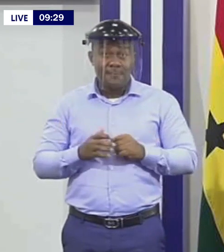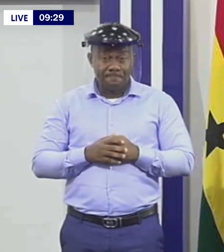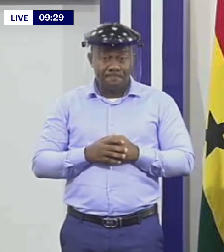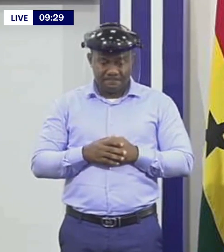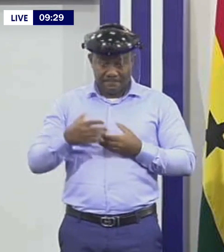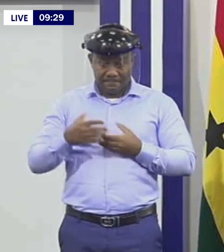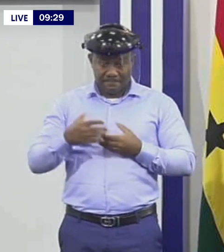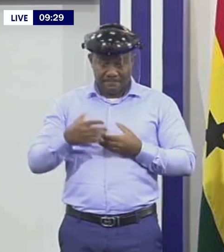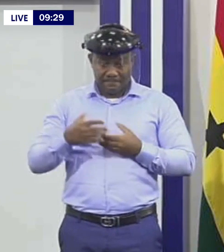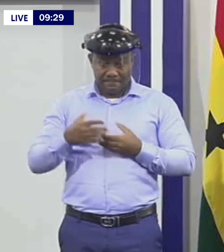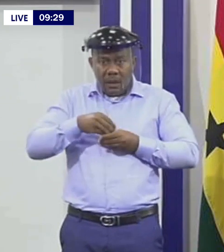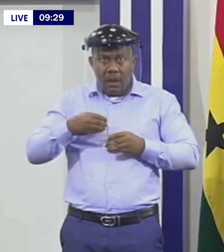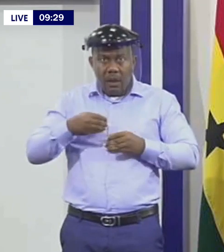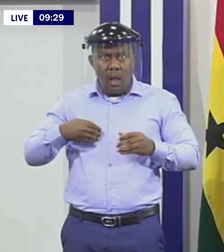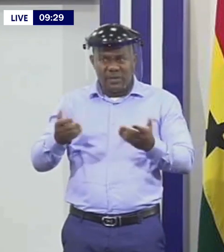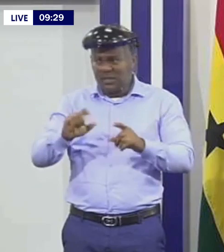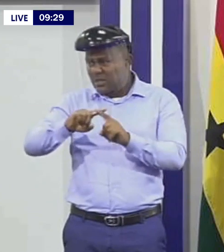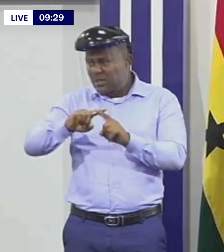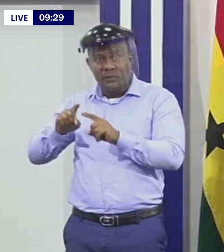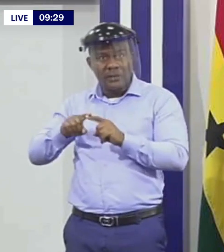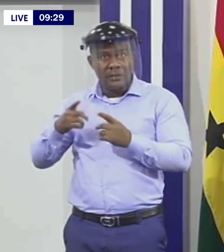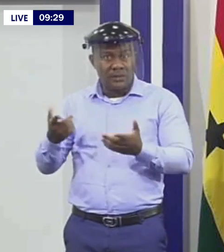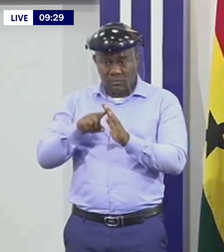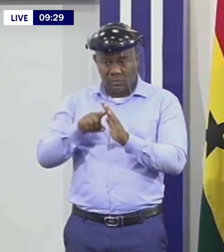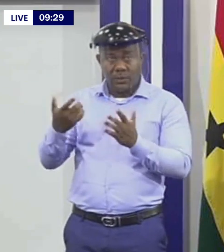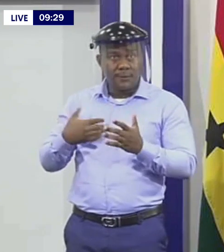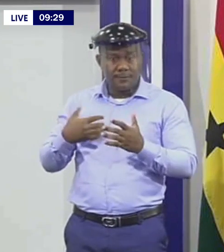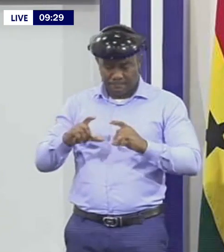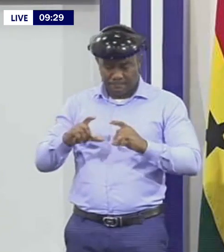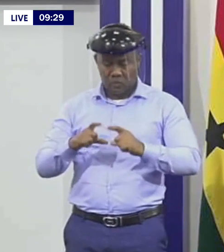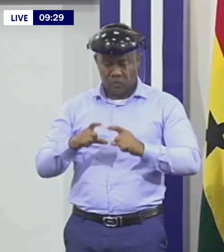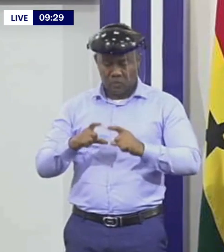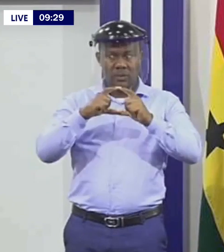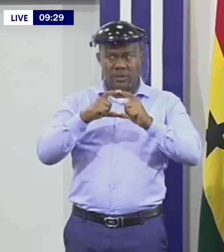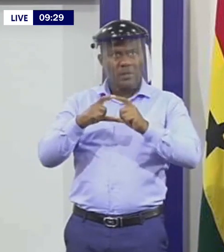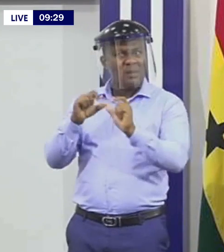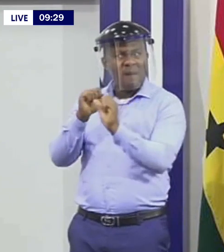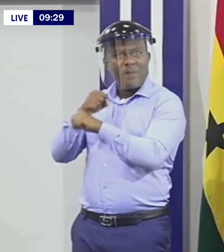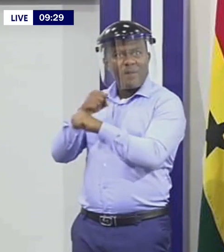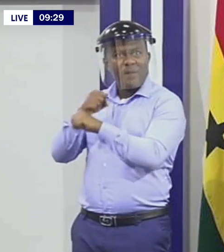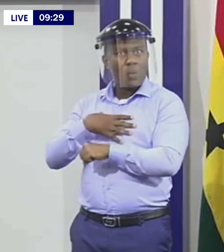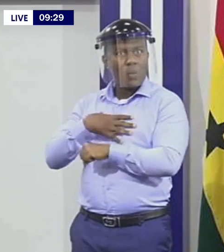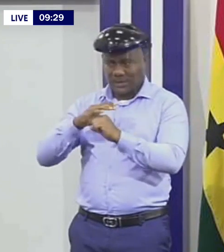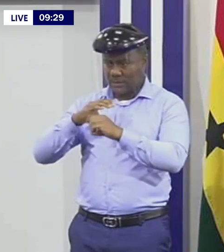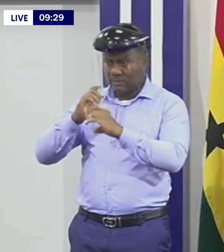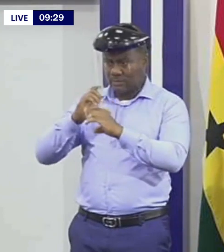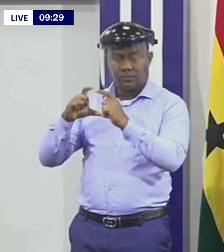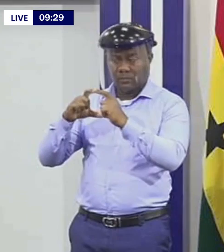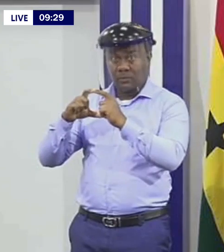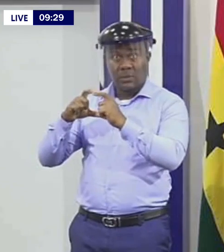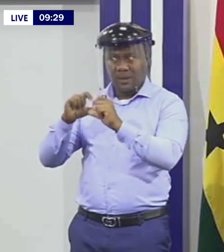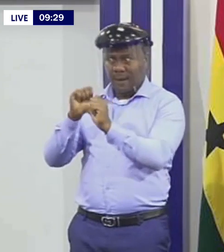defend itself and repair itself, it brings quite a number of cells that come in trying to attack the